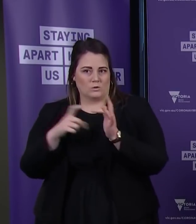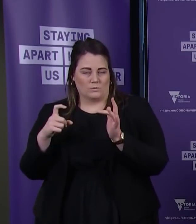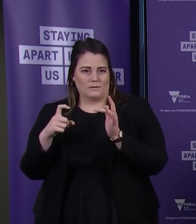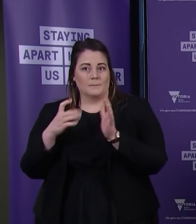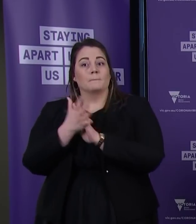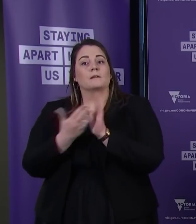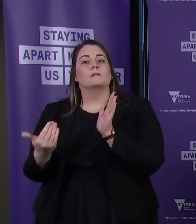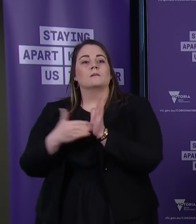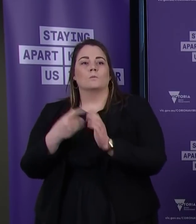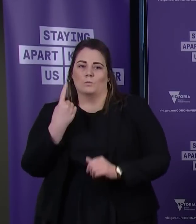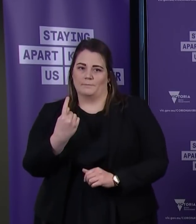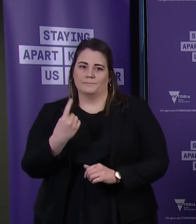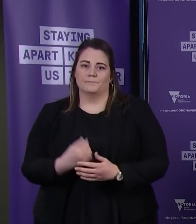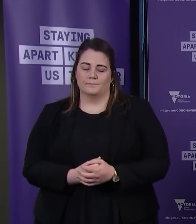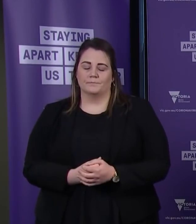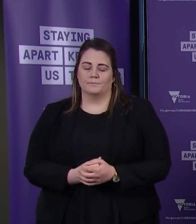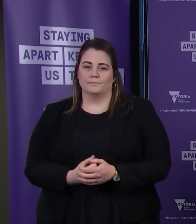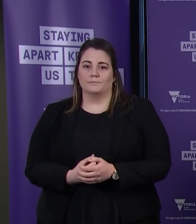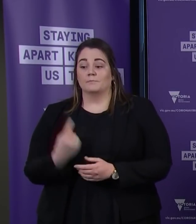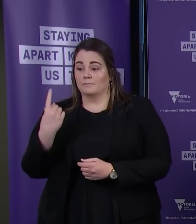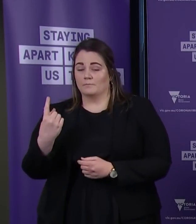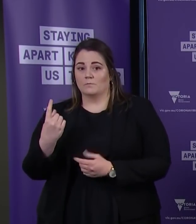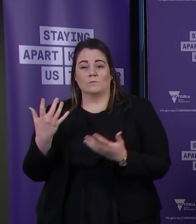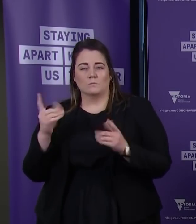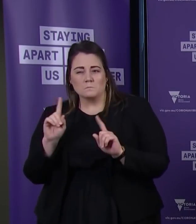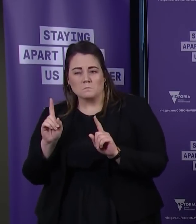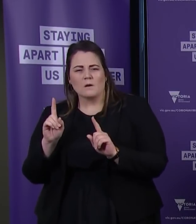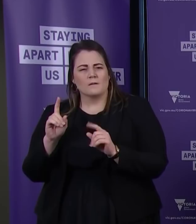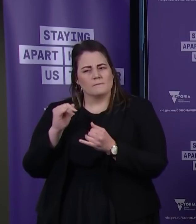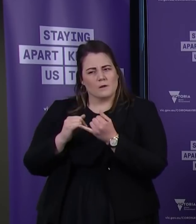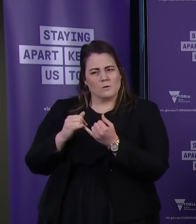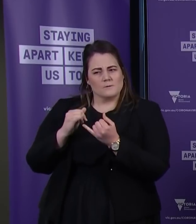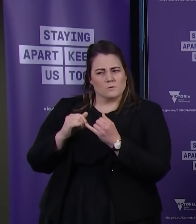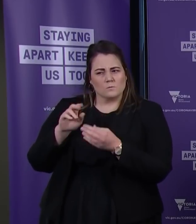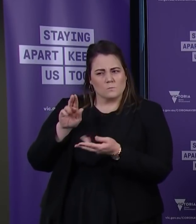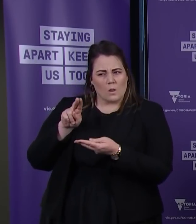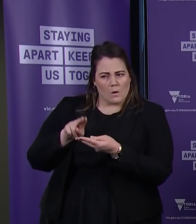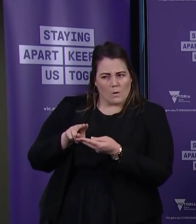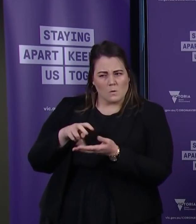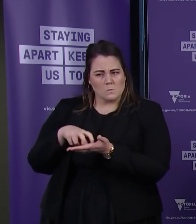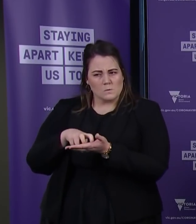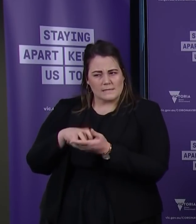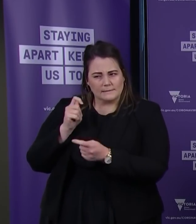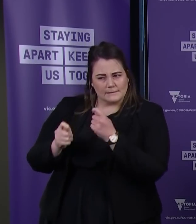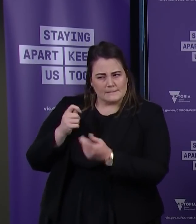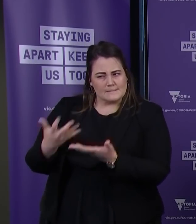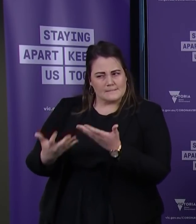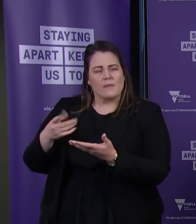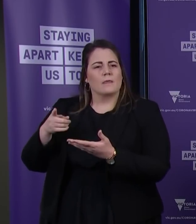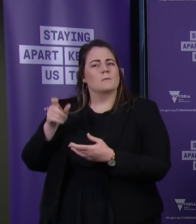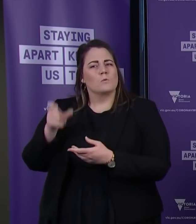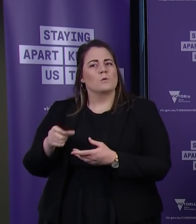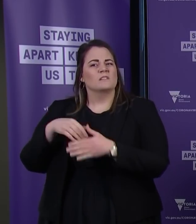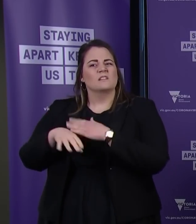new case. The one new case today is a low positive from someone currently in hospital who has had